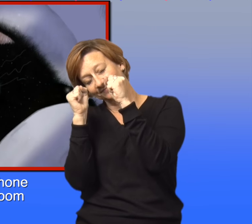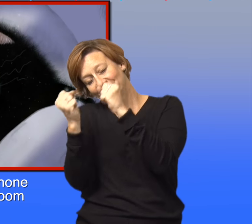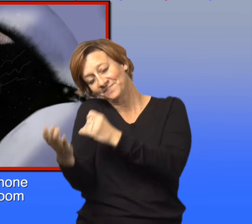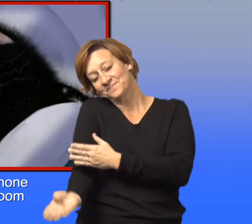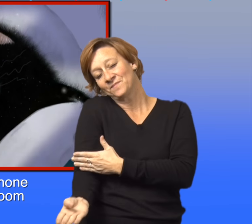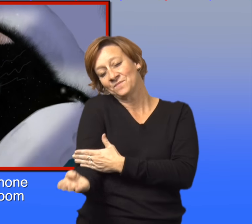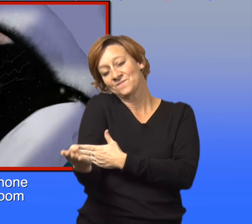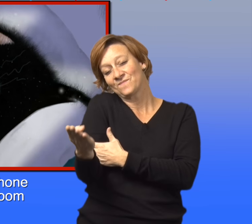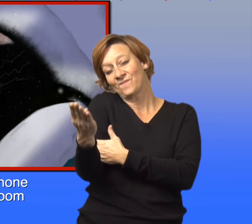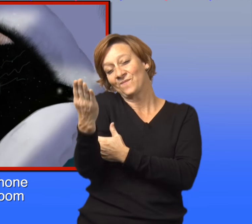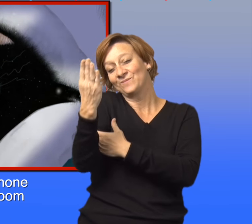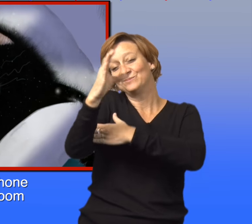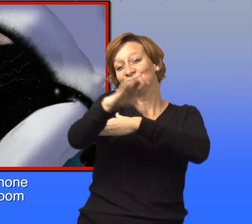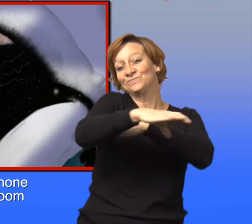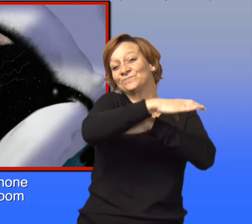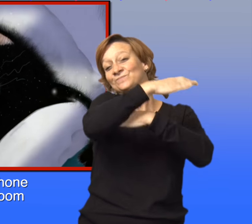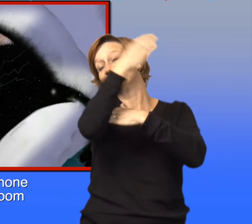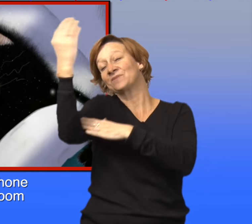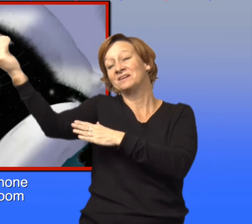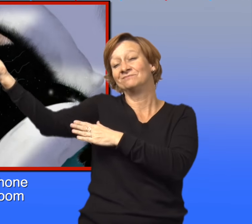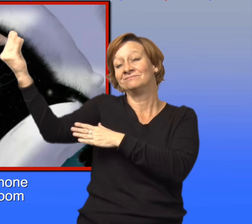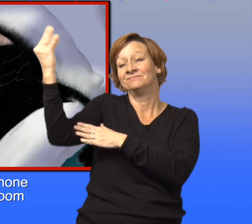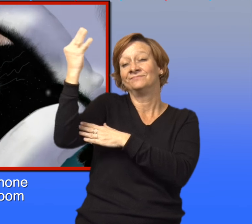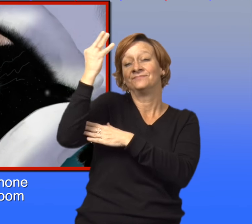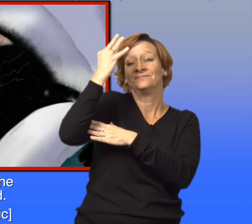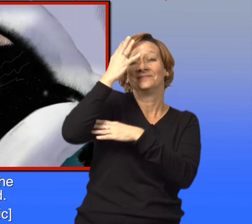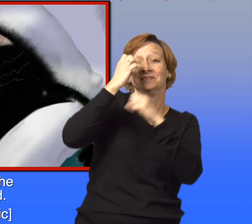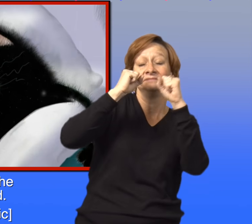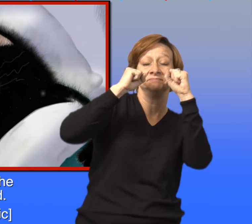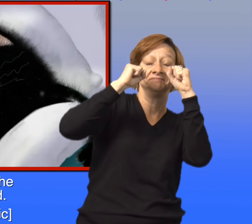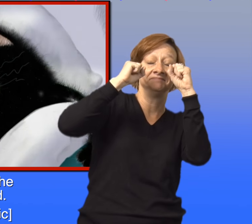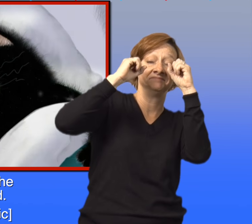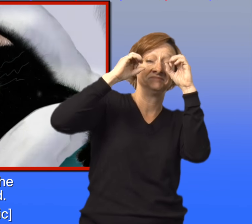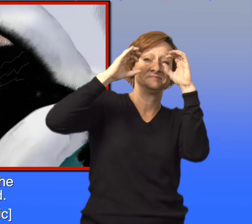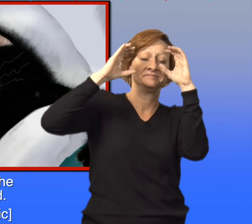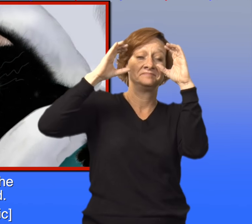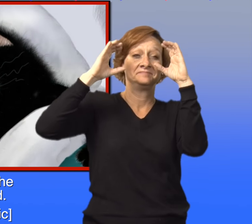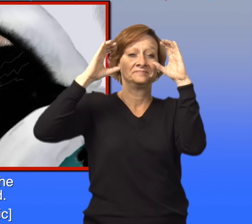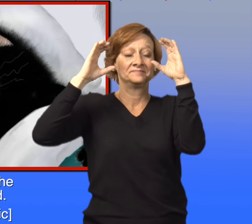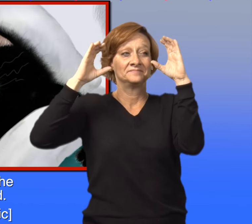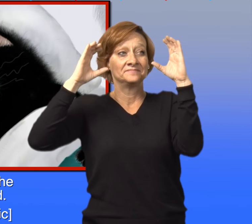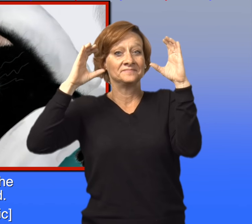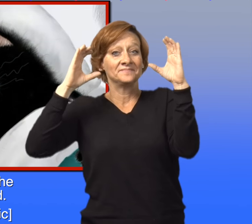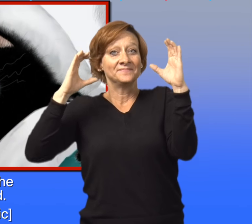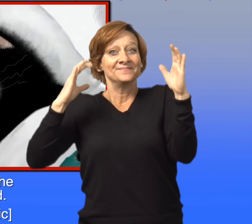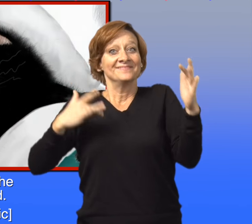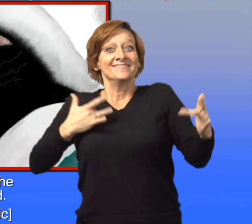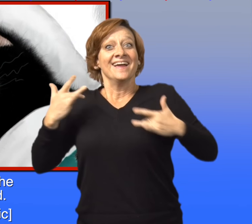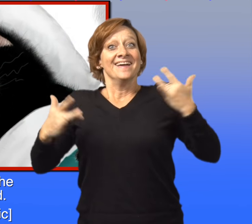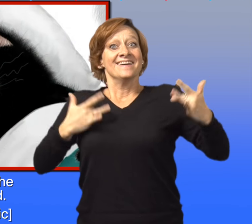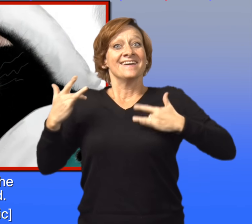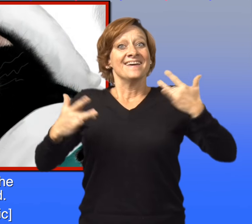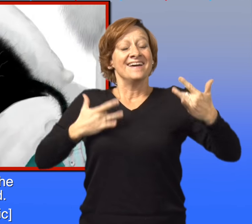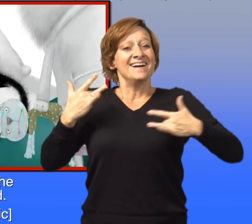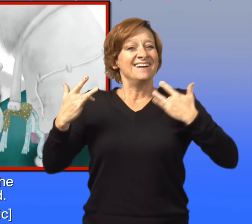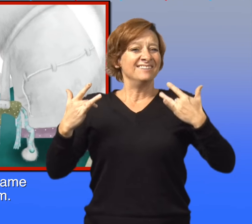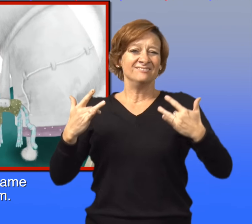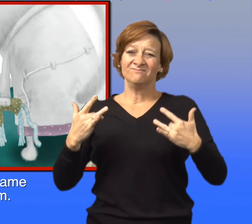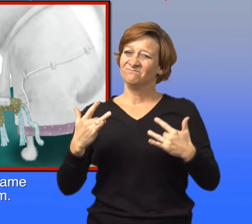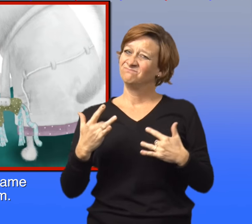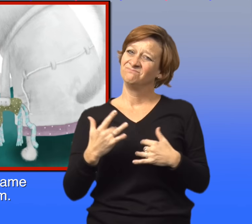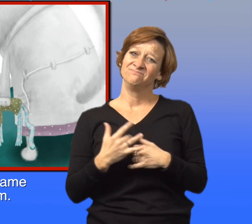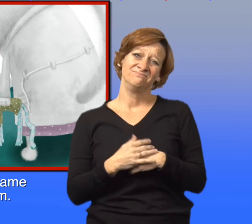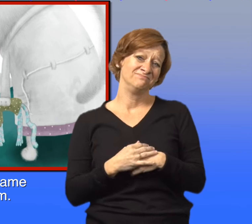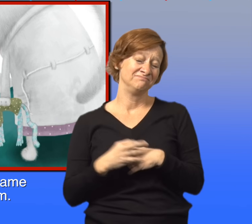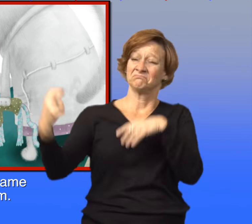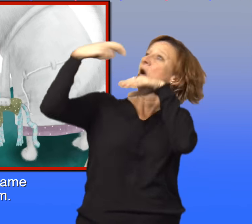Christmas morning shone through Splat's bedroom window, but he was not the least bit excited. His little